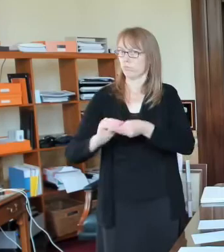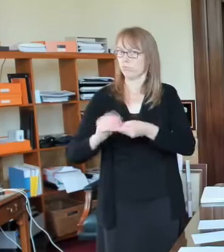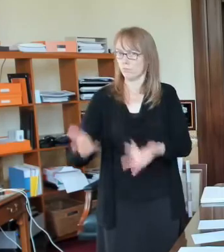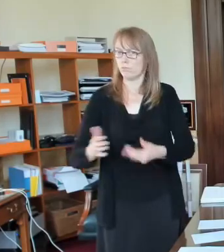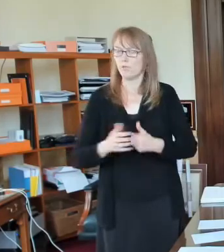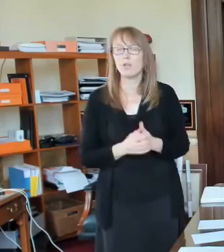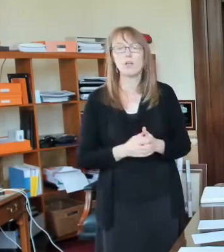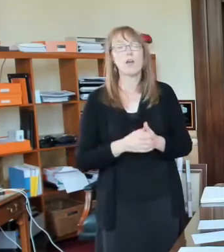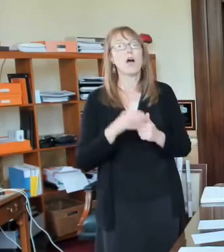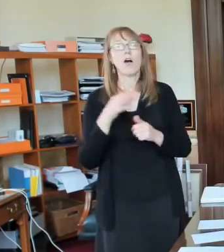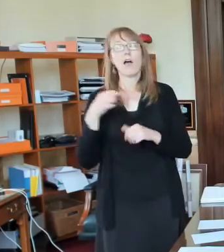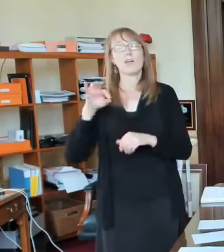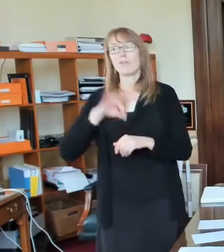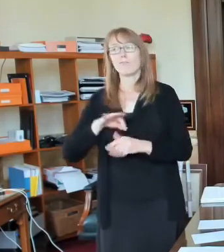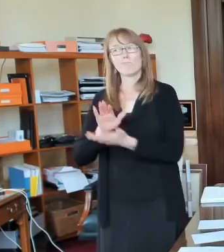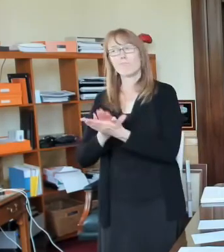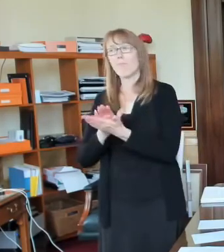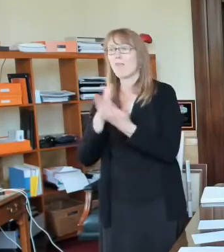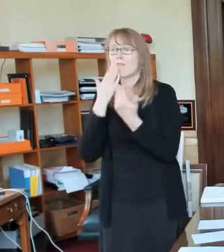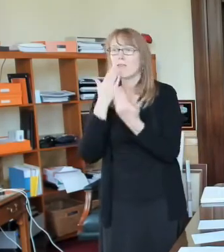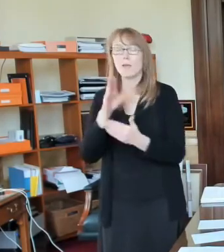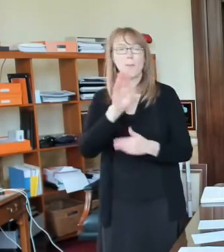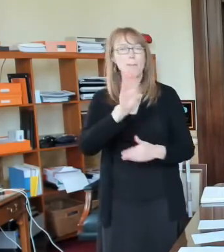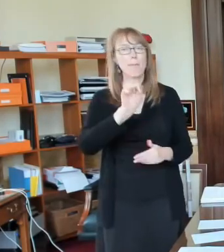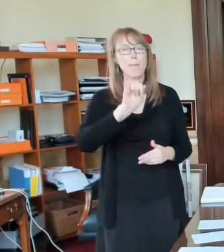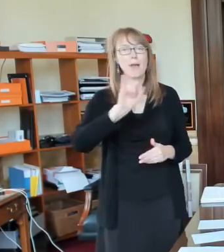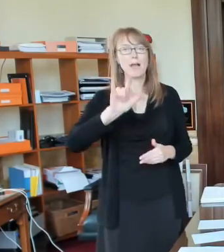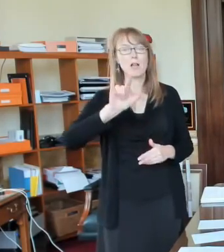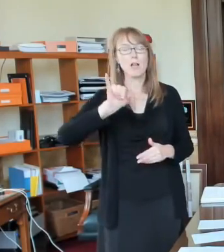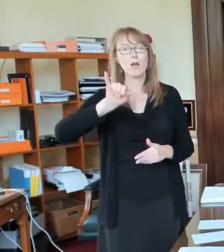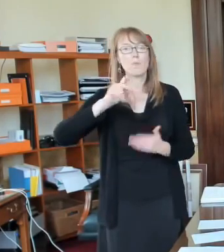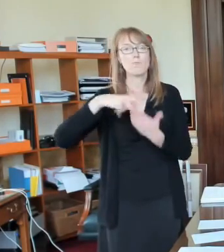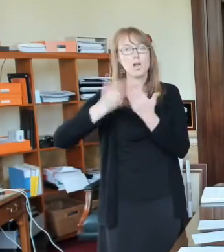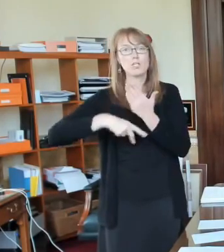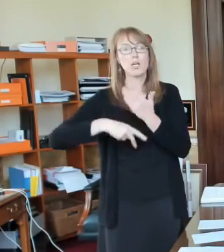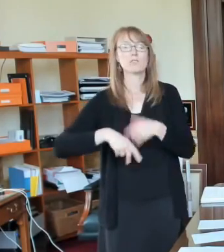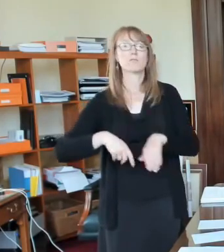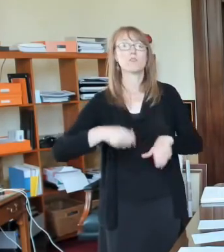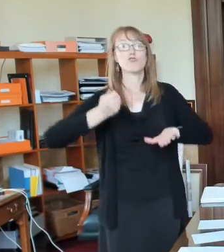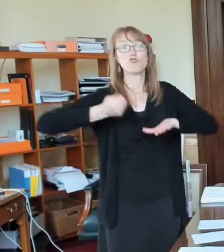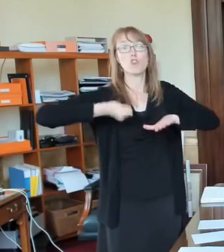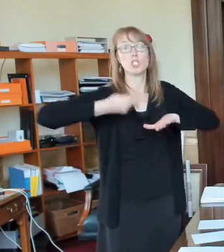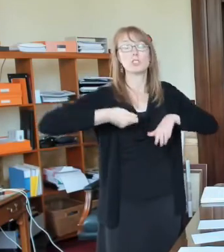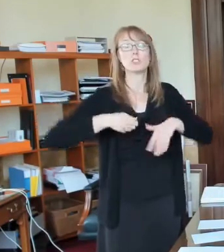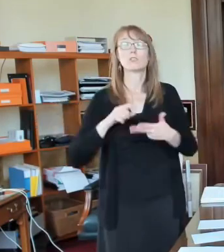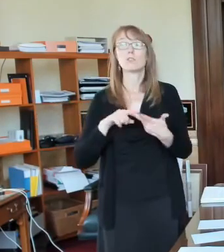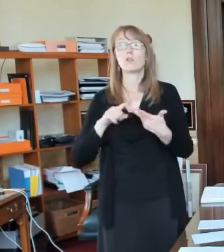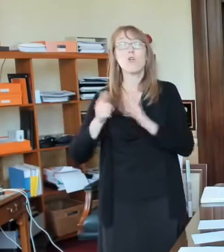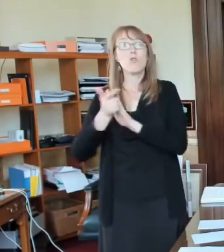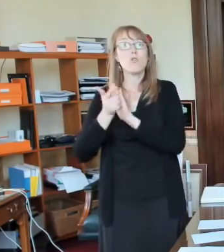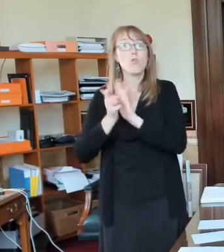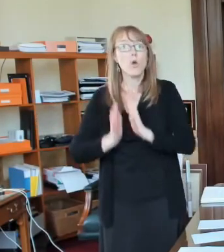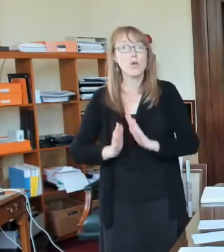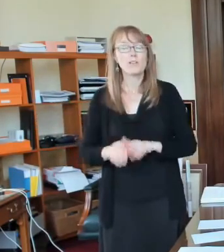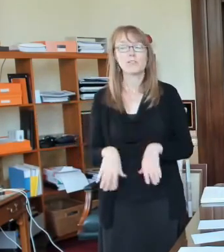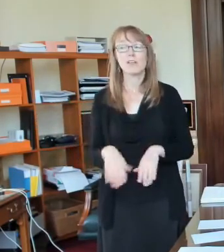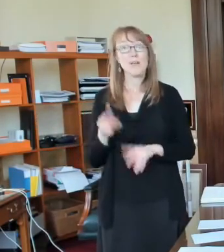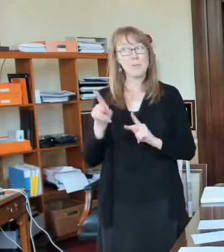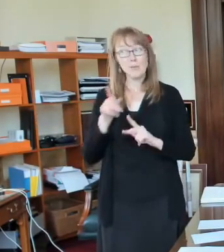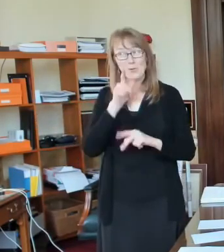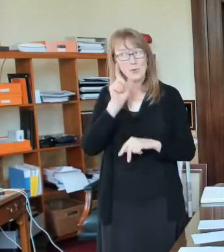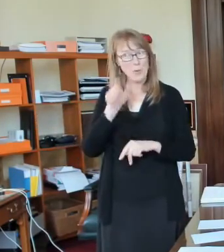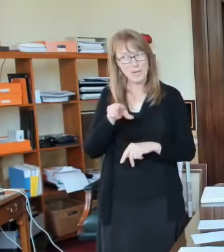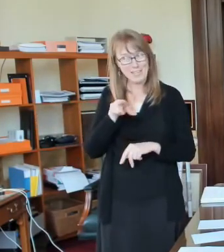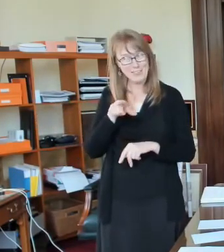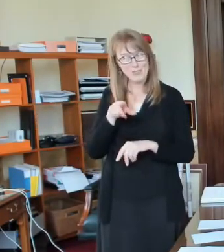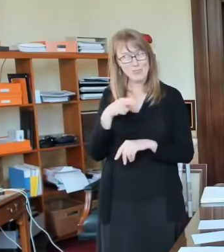judges, lawyers, everybody's working on this. None of us want anybody to be in jail who doesn't need to be there, but the folks that are in jail